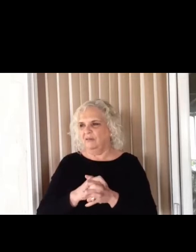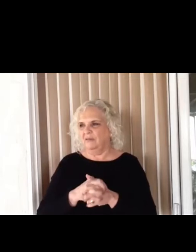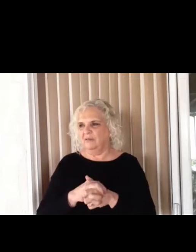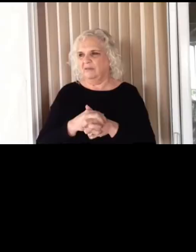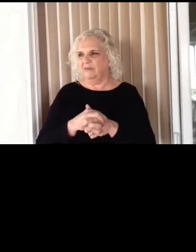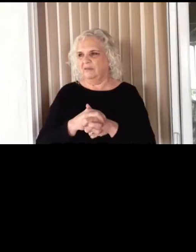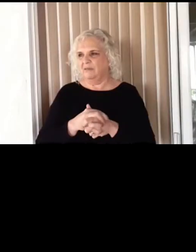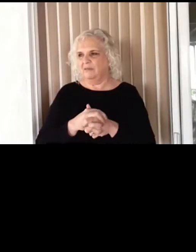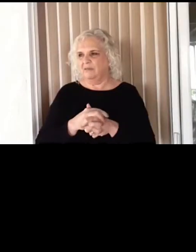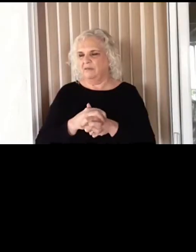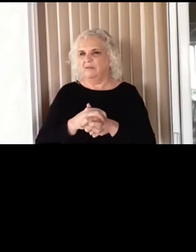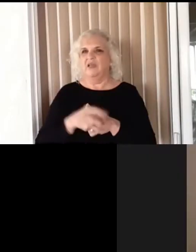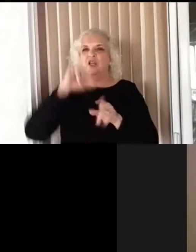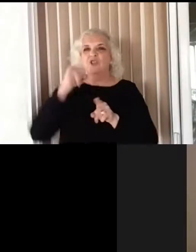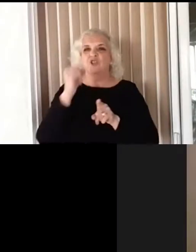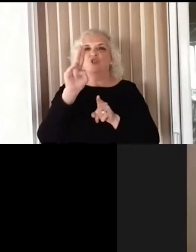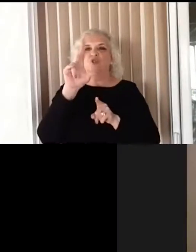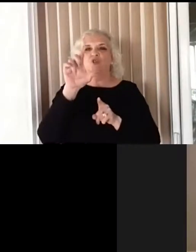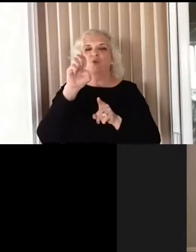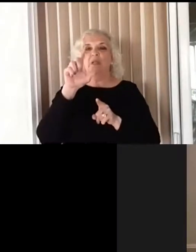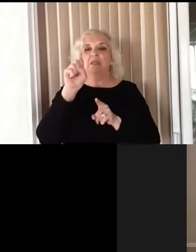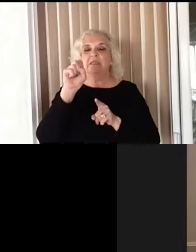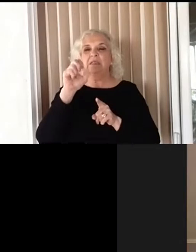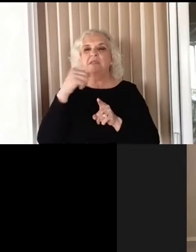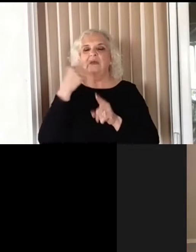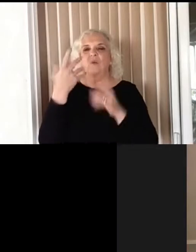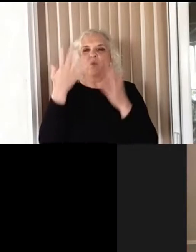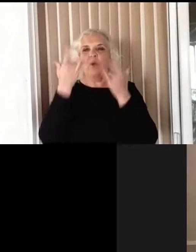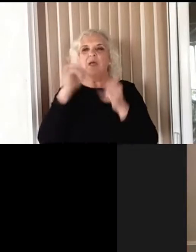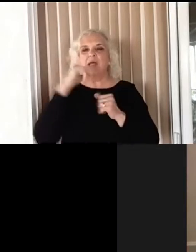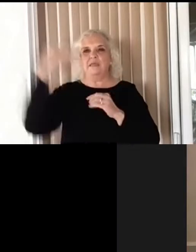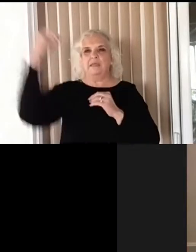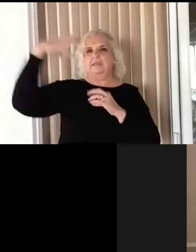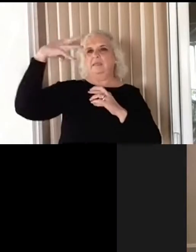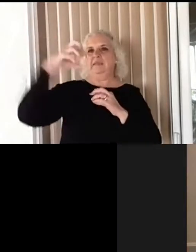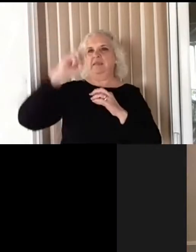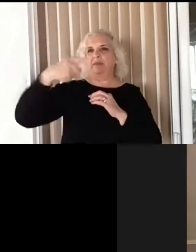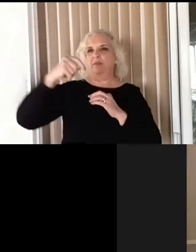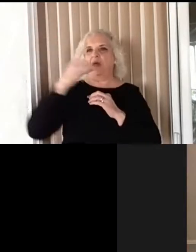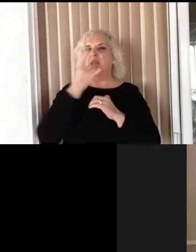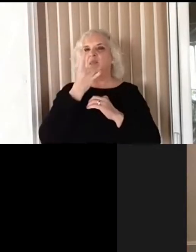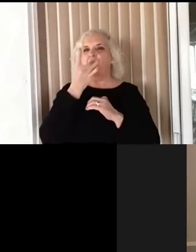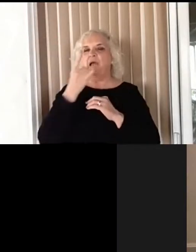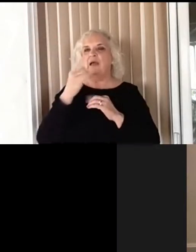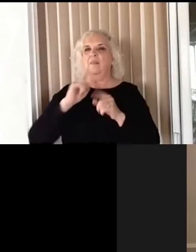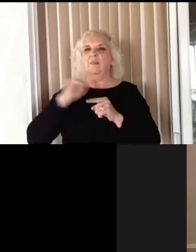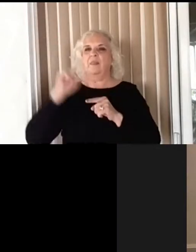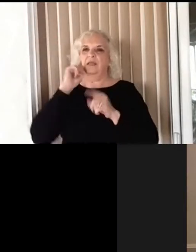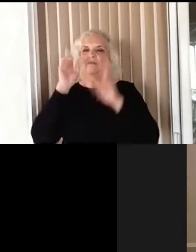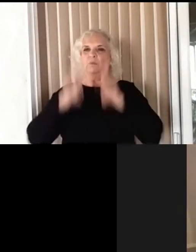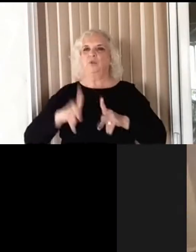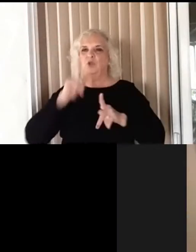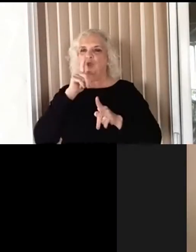Hey, this is Jewel speaking. Why don't we use the spotlight feature and spotlight the deaf person who's